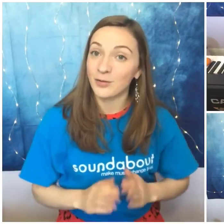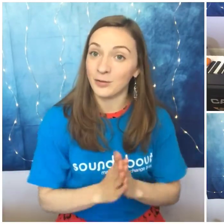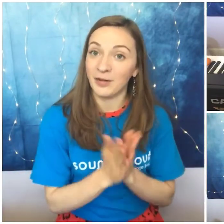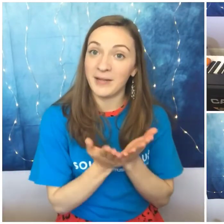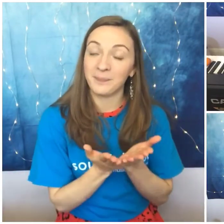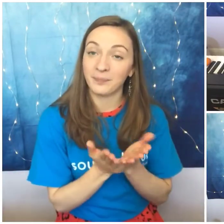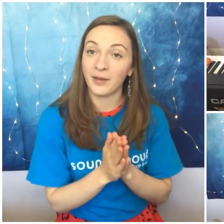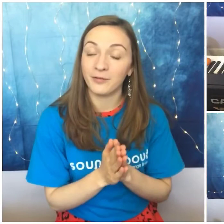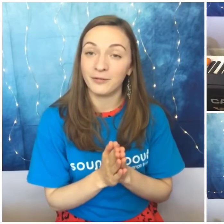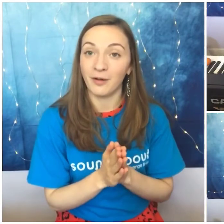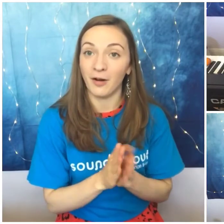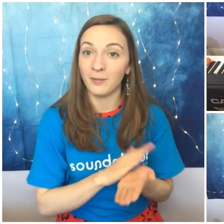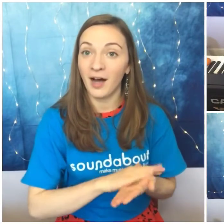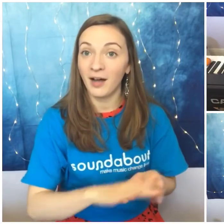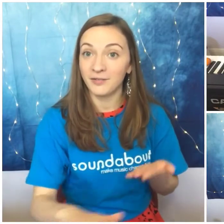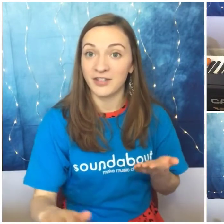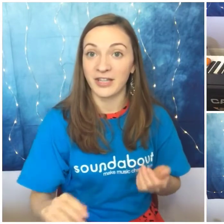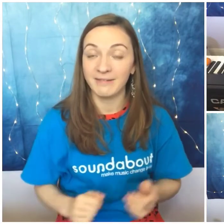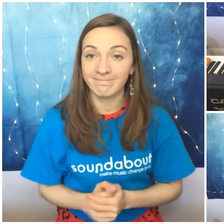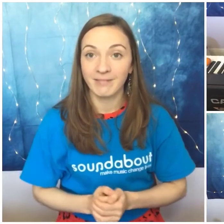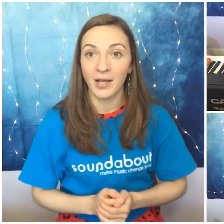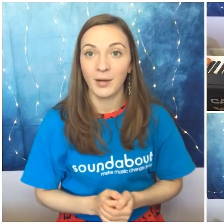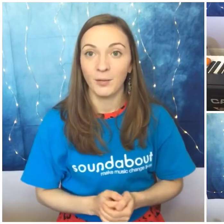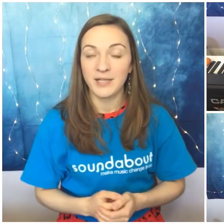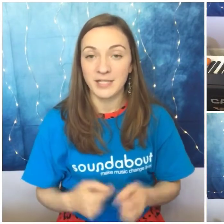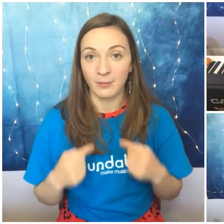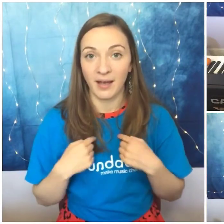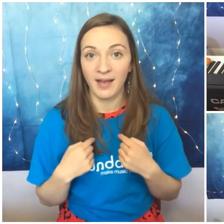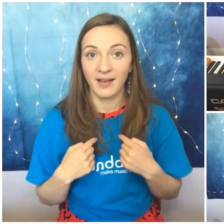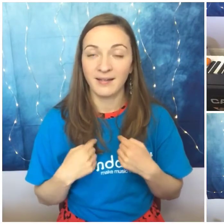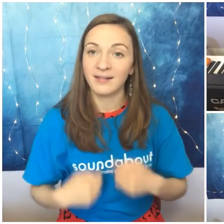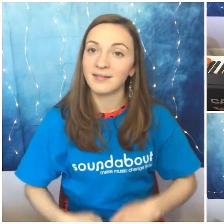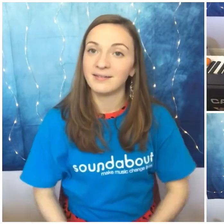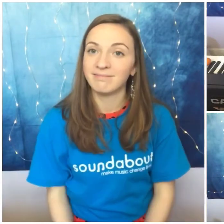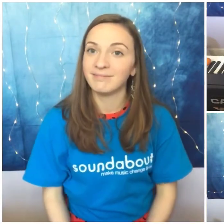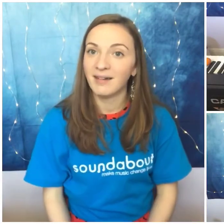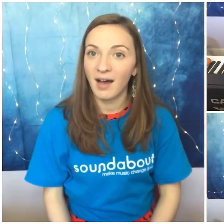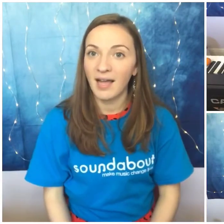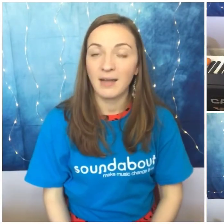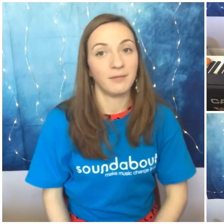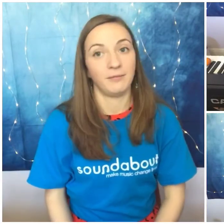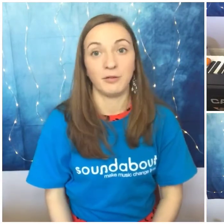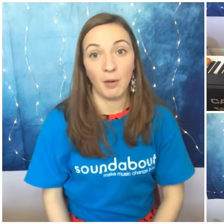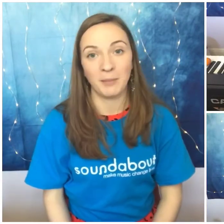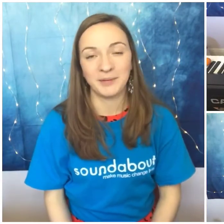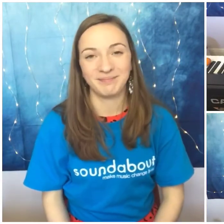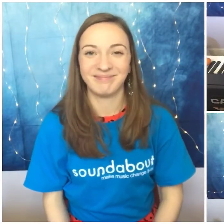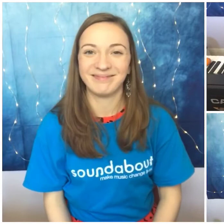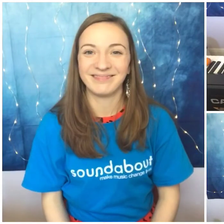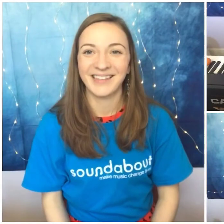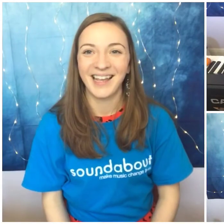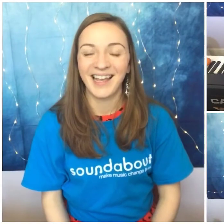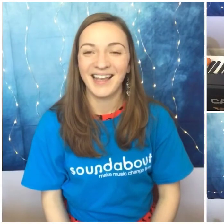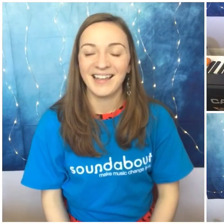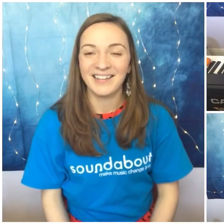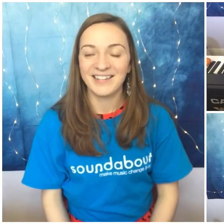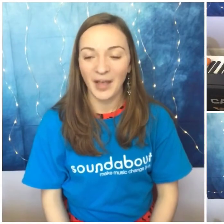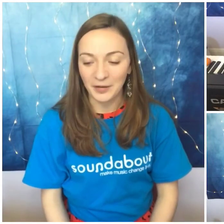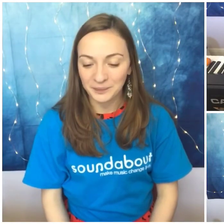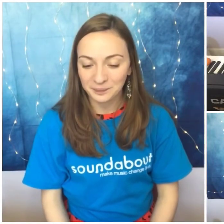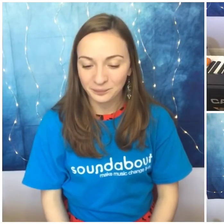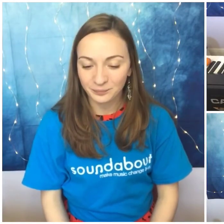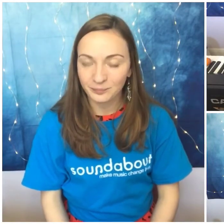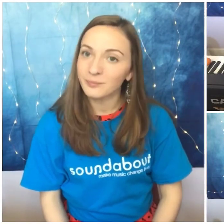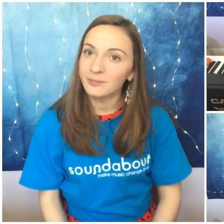is a story from Hertfordshire, which is where I grew up.